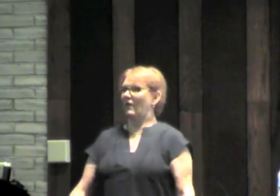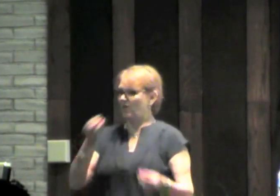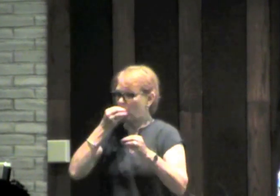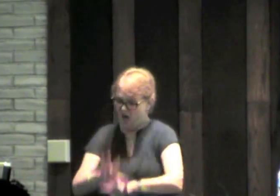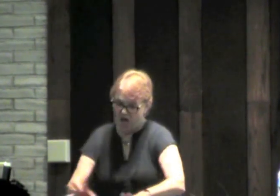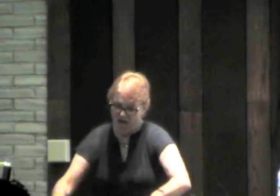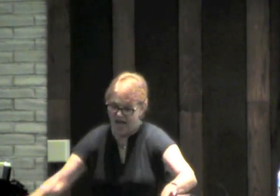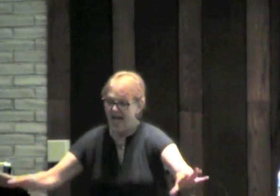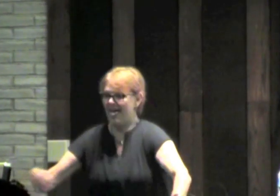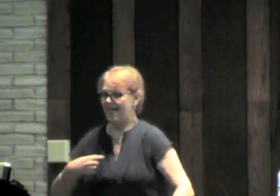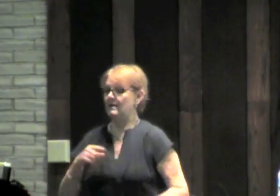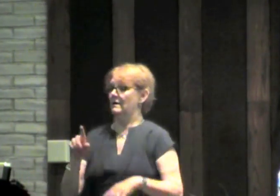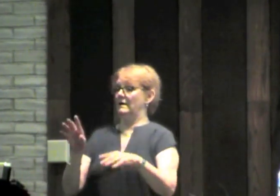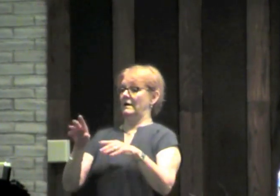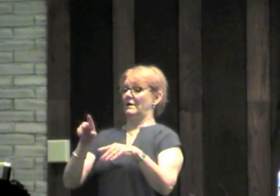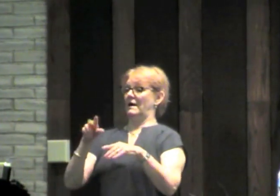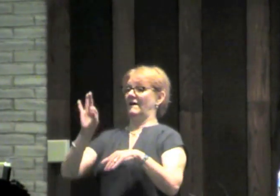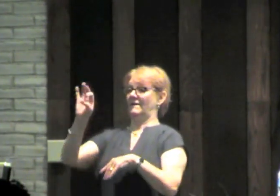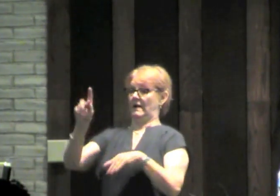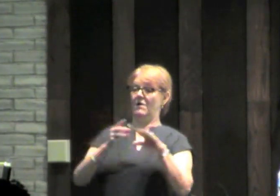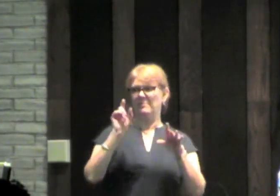floor. And you eat on the floor.